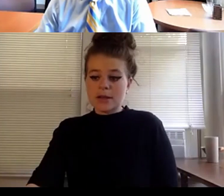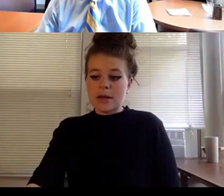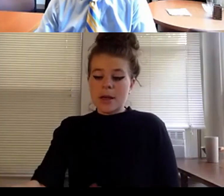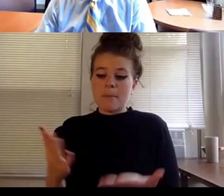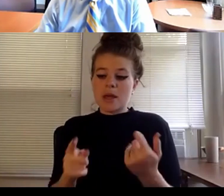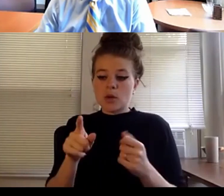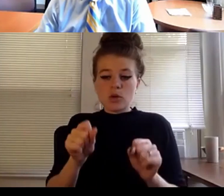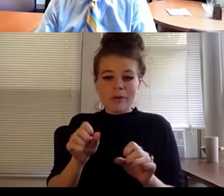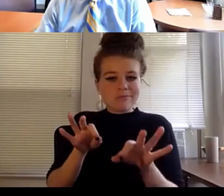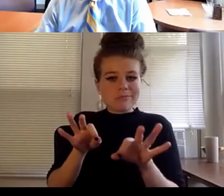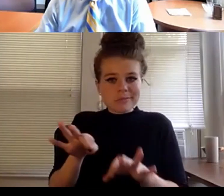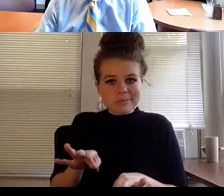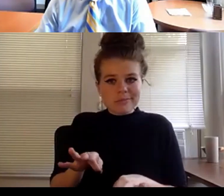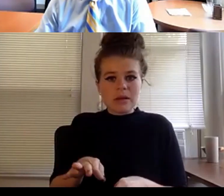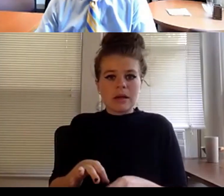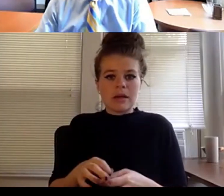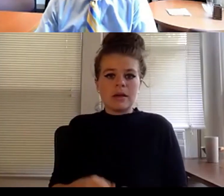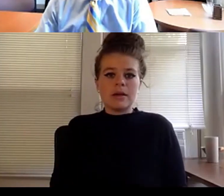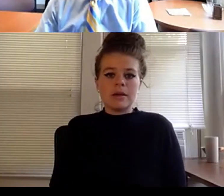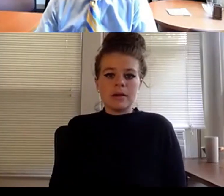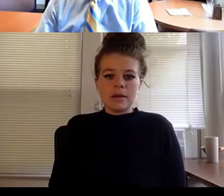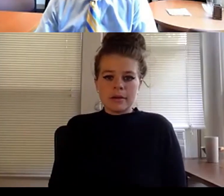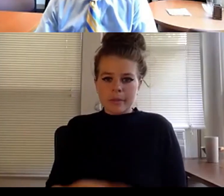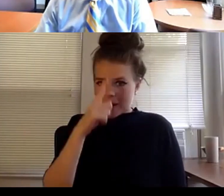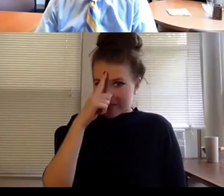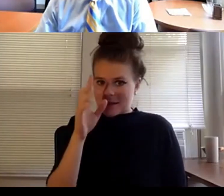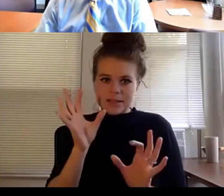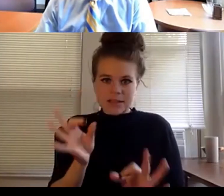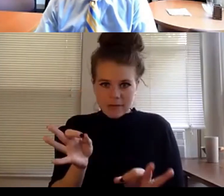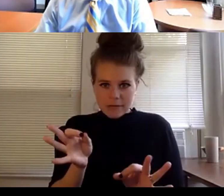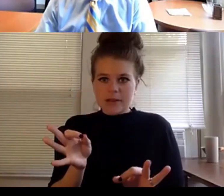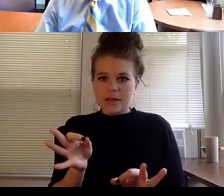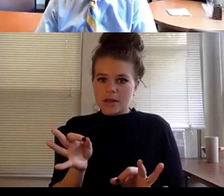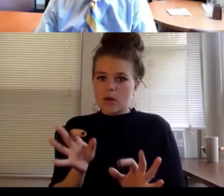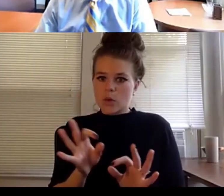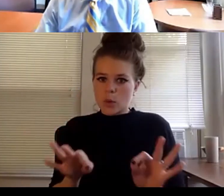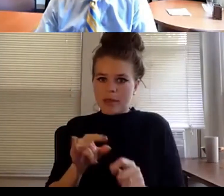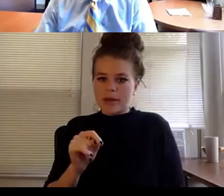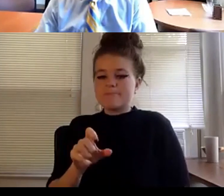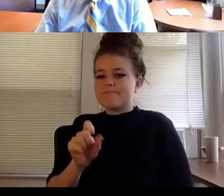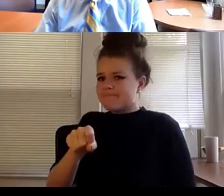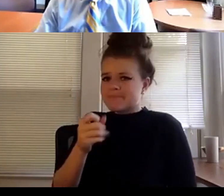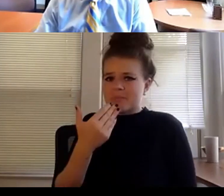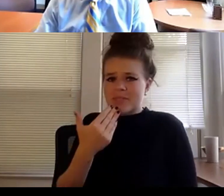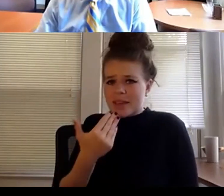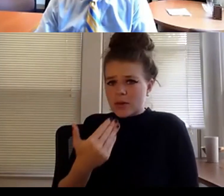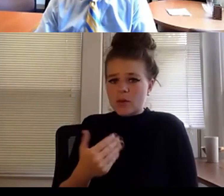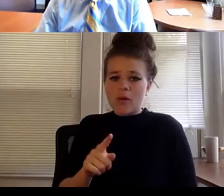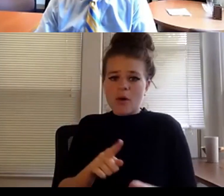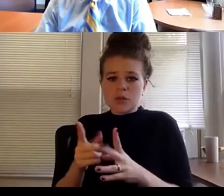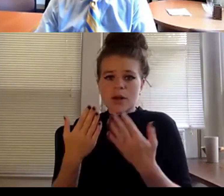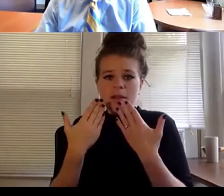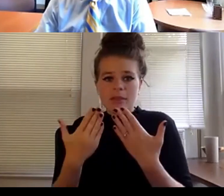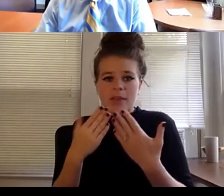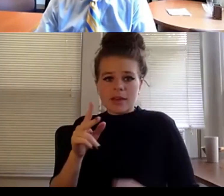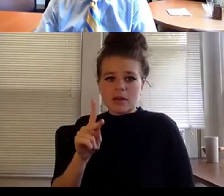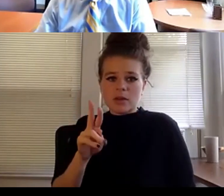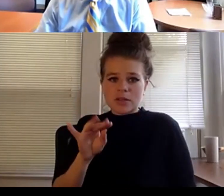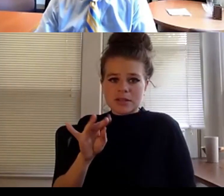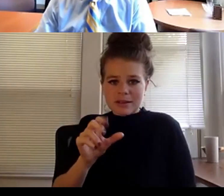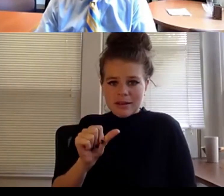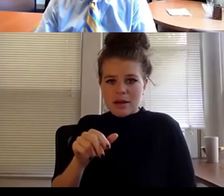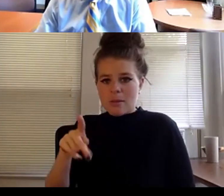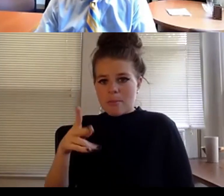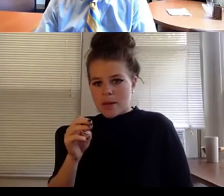and helped. I think it's definitely more. No, thank you. And I also want to thank Christina, Pamela,